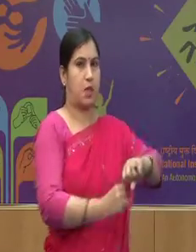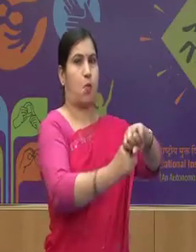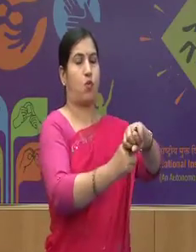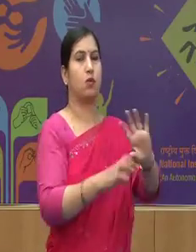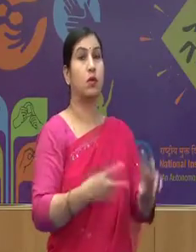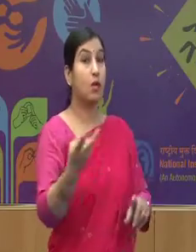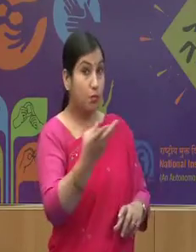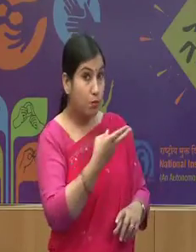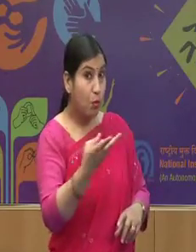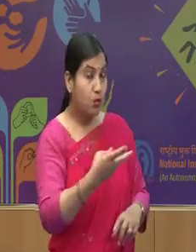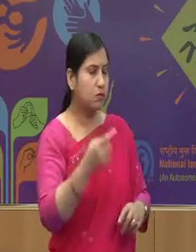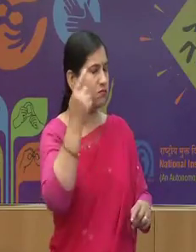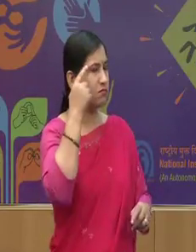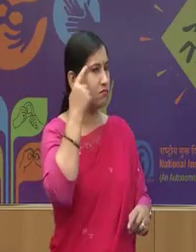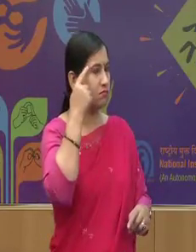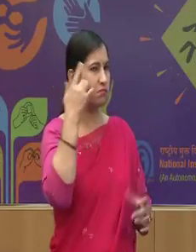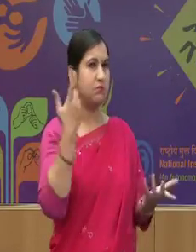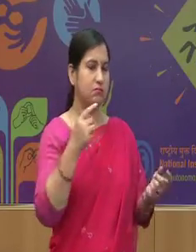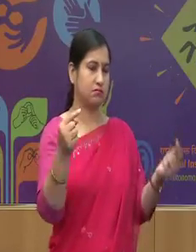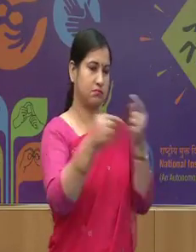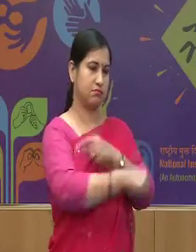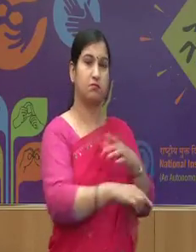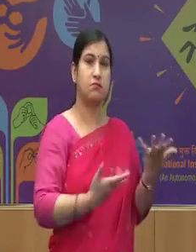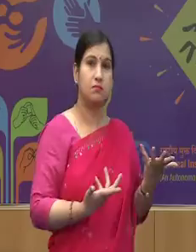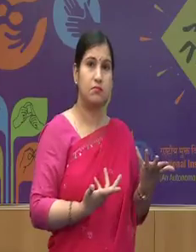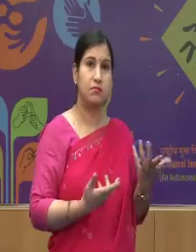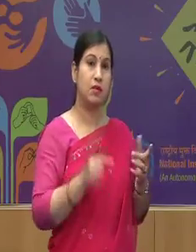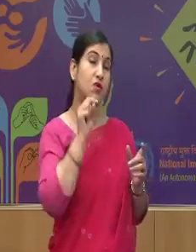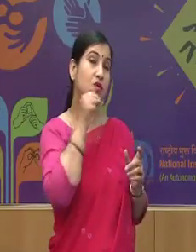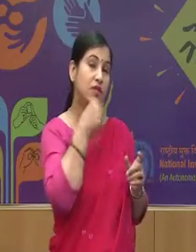as both of them were against the communist policies of Russia.